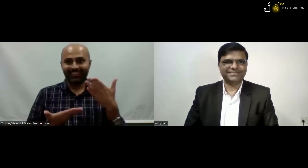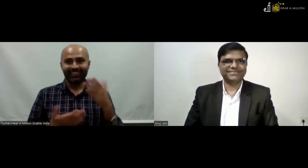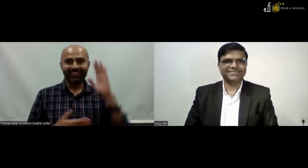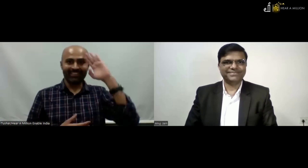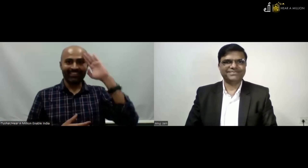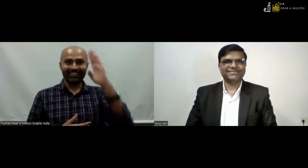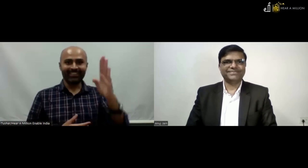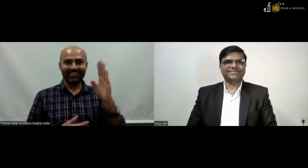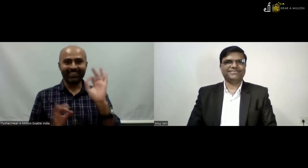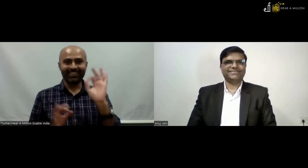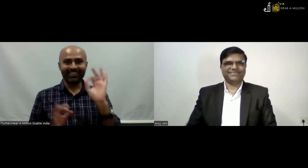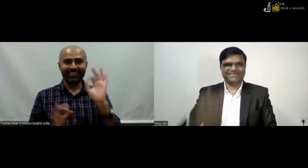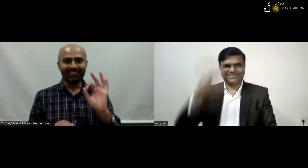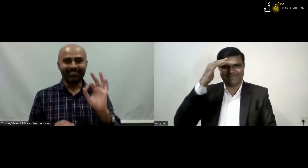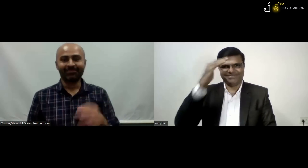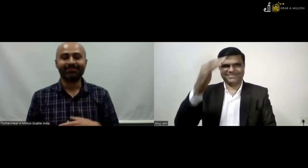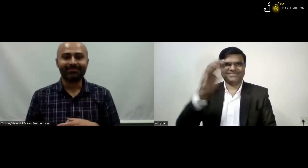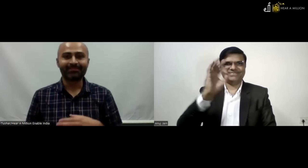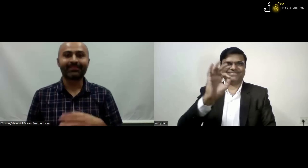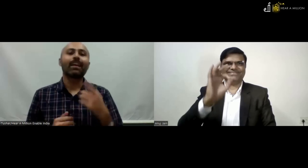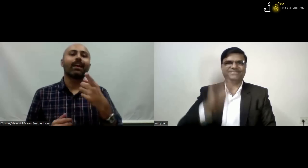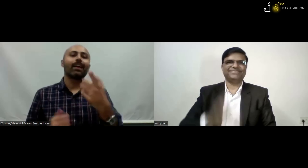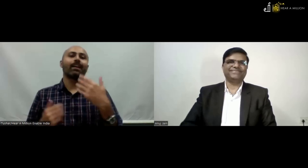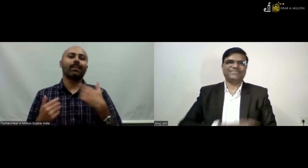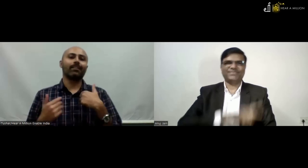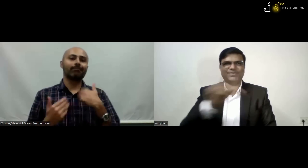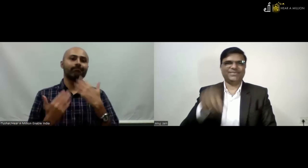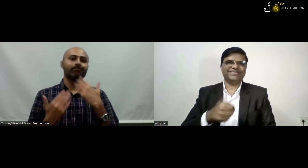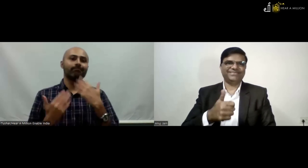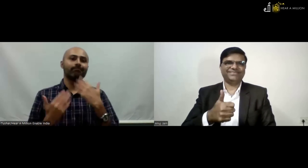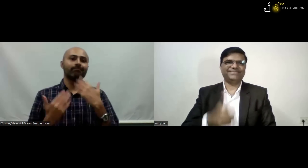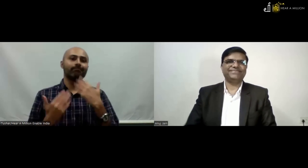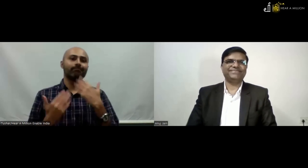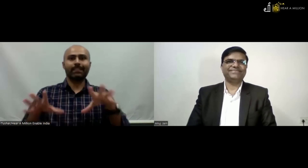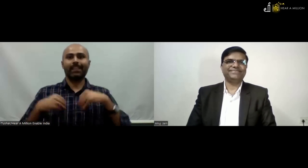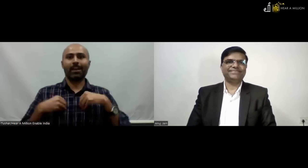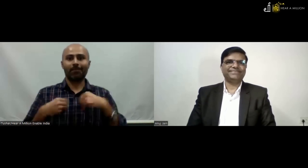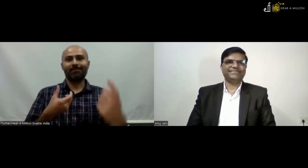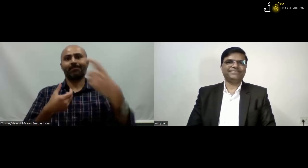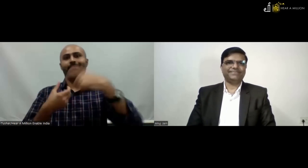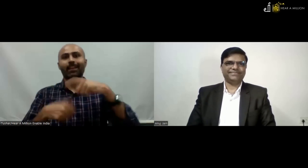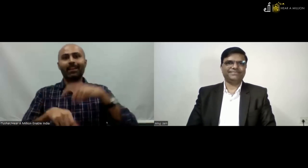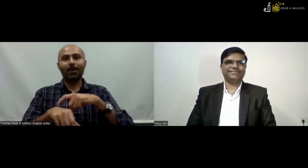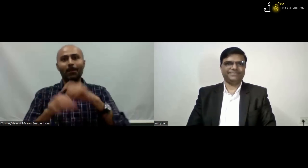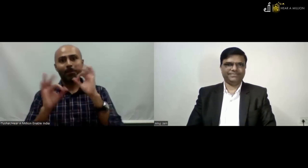Hi, Anuj. Welcome. It's great to see you. Hi, Tushar.